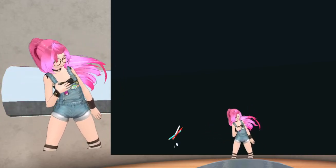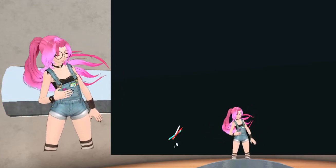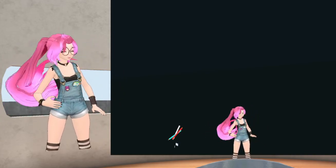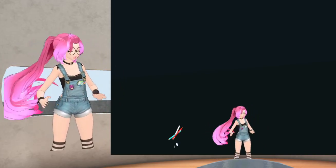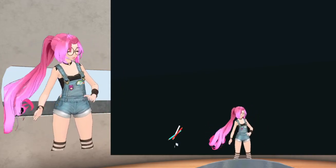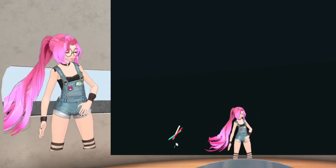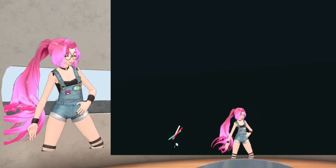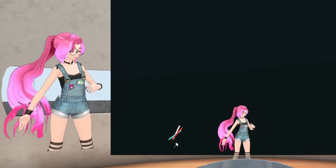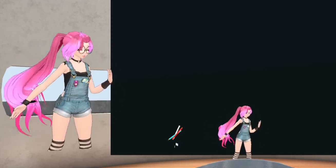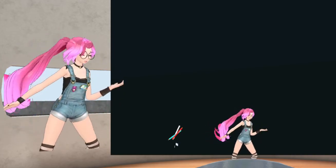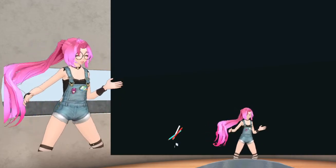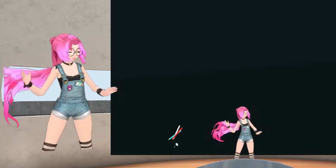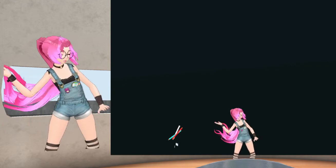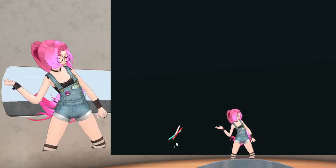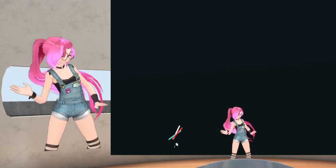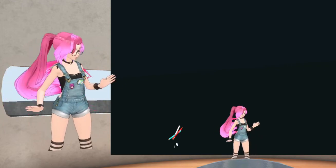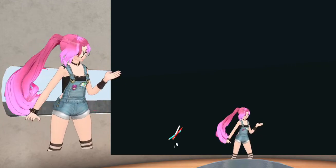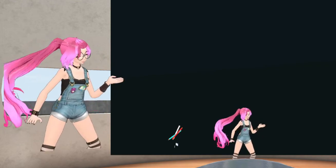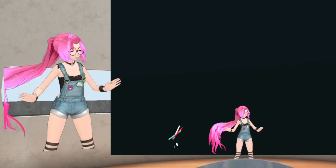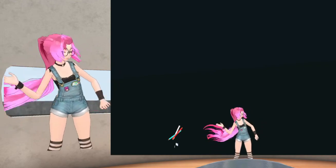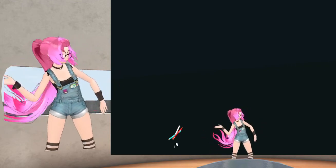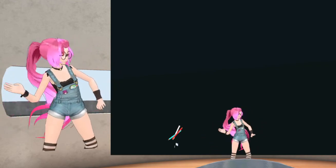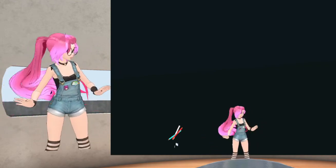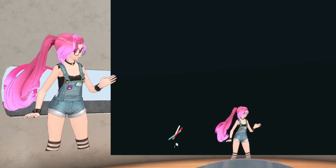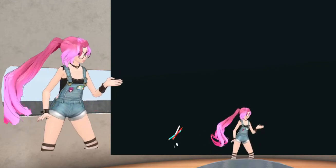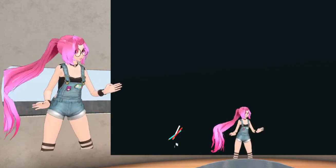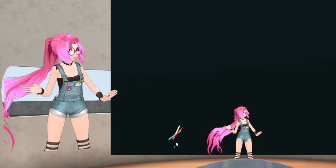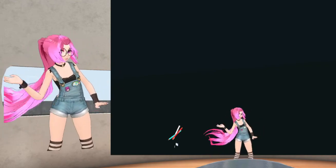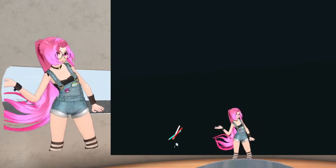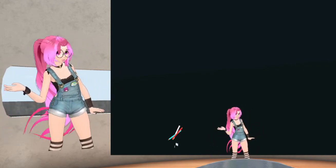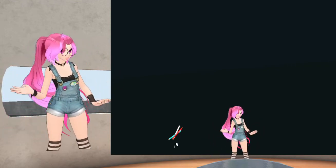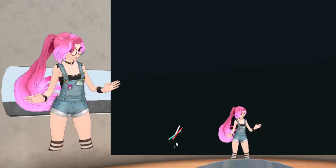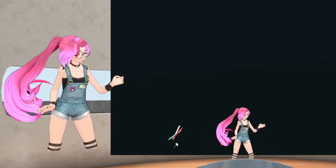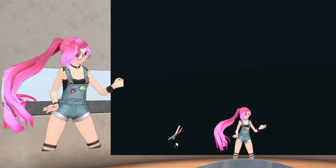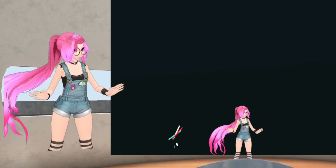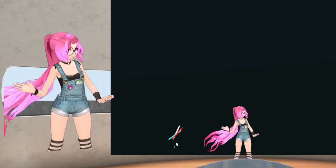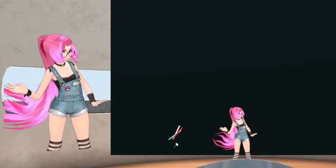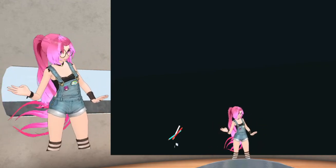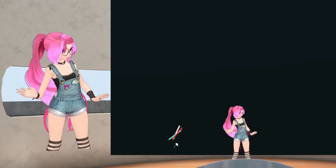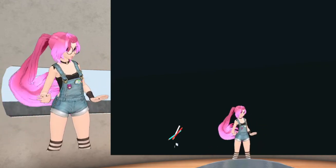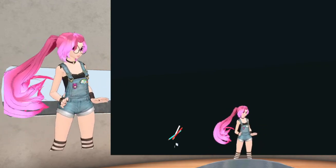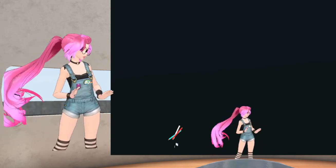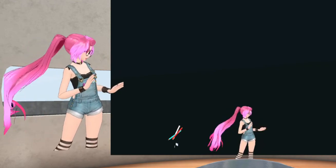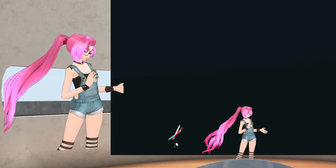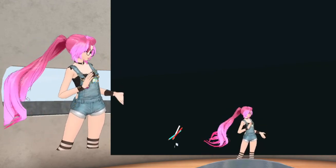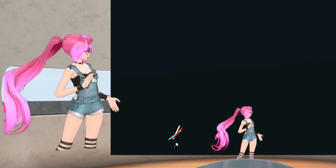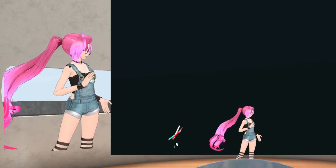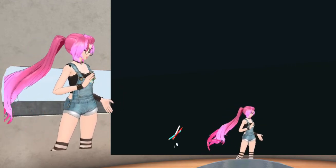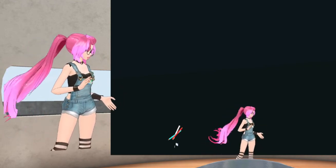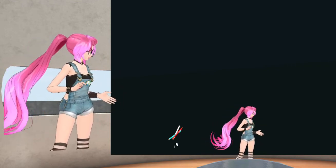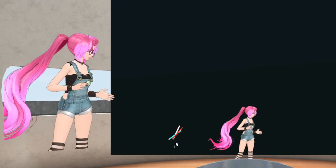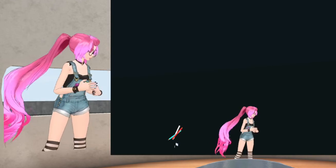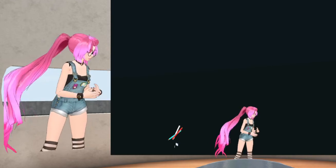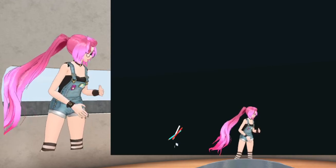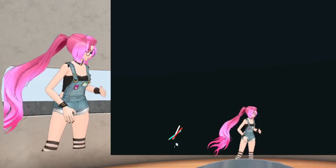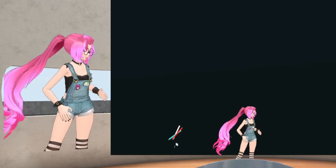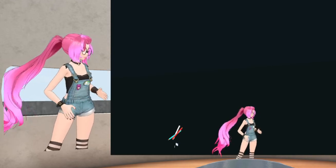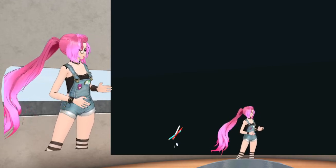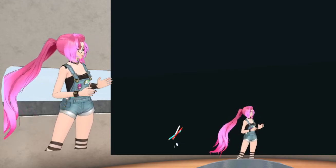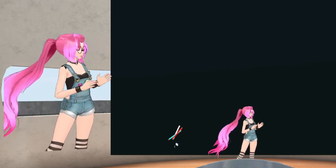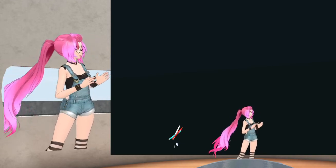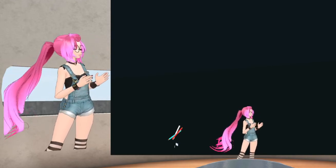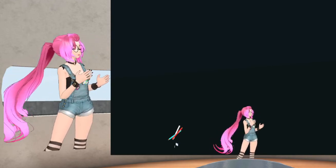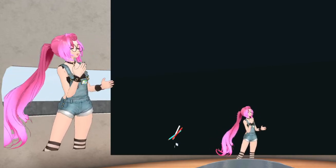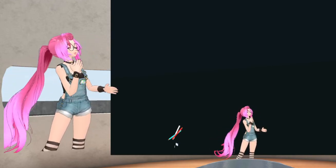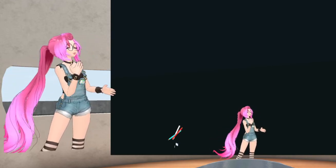like as long as you're not like doing a dance going back and forth with every single sign, you're fine at the end of the day.